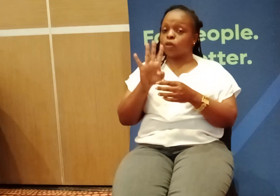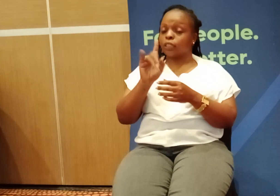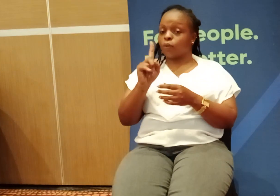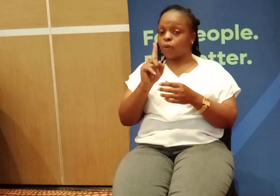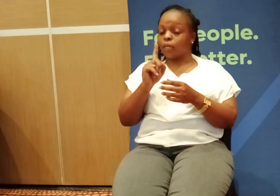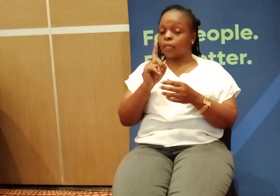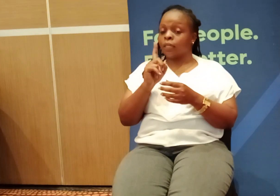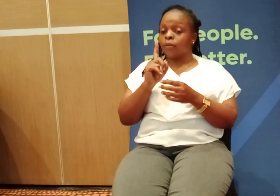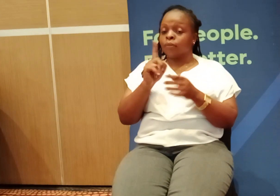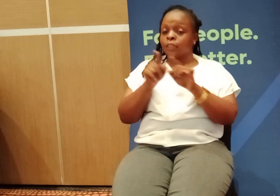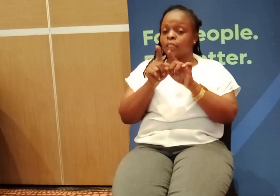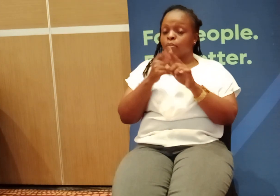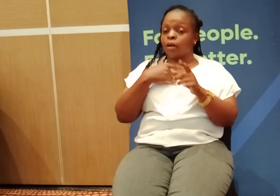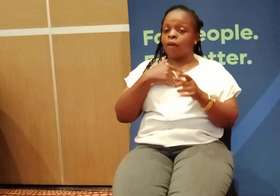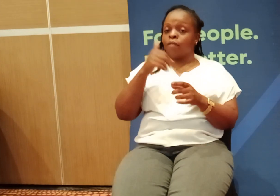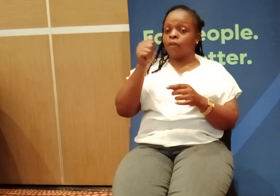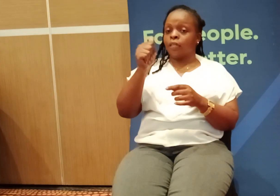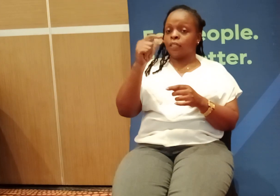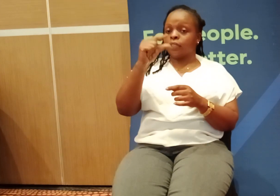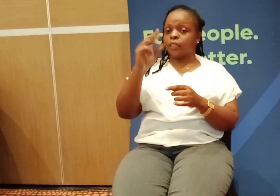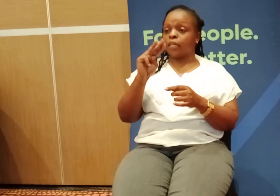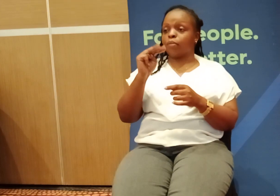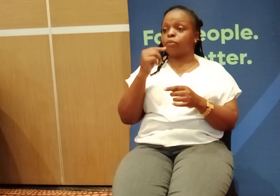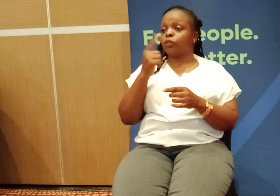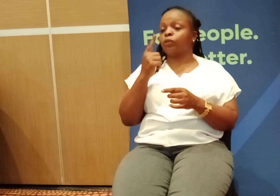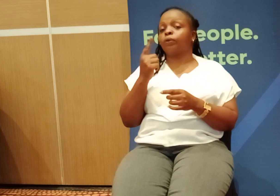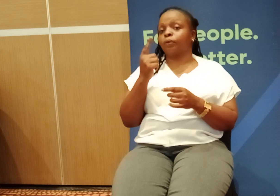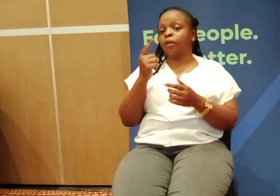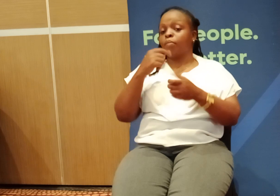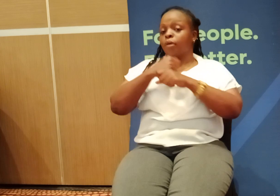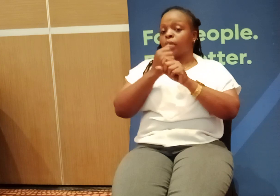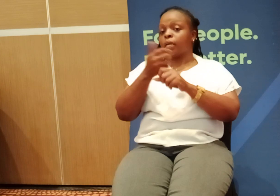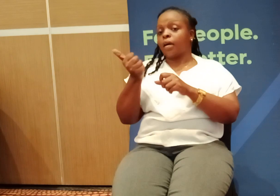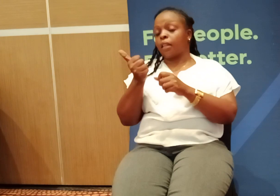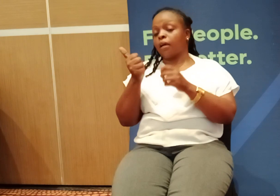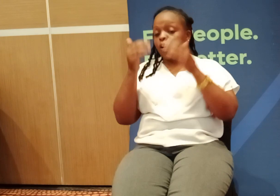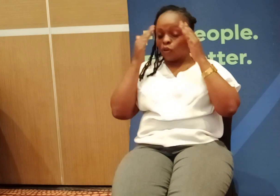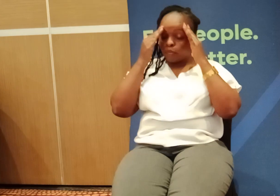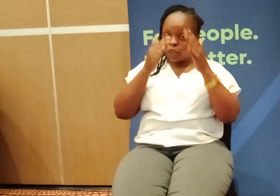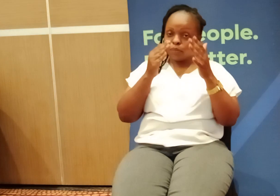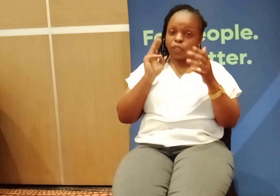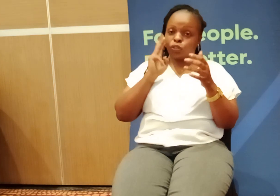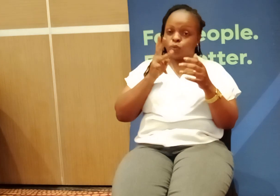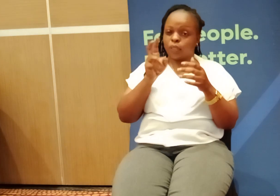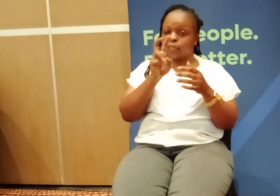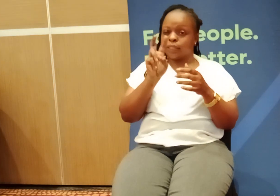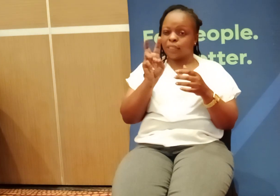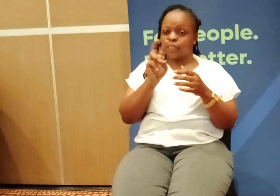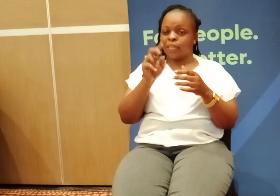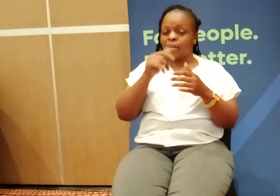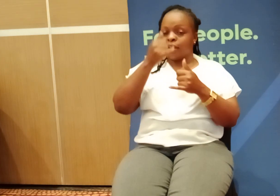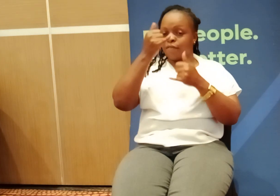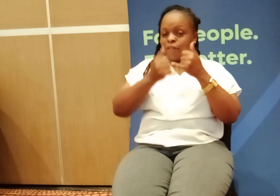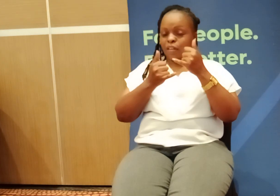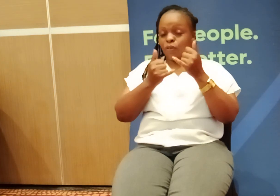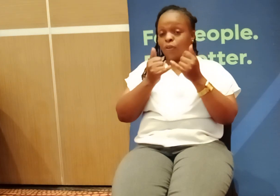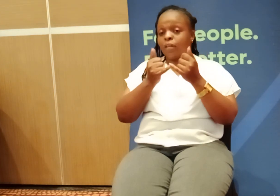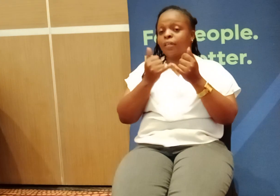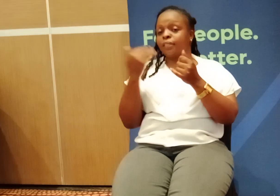AGM. So I'm making another commitment. So you'll see my last slide then, that there is no longer sins of